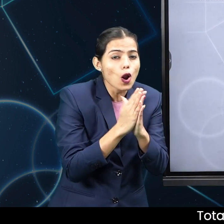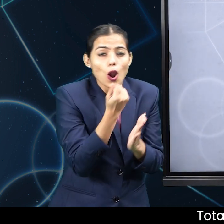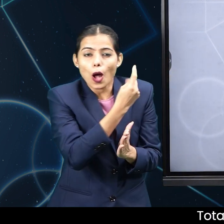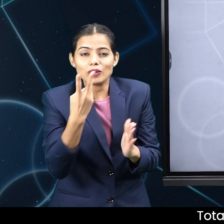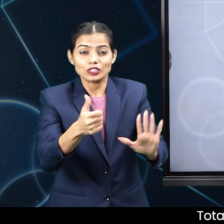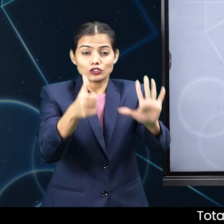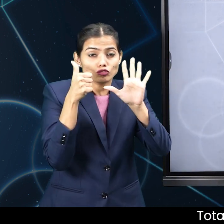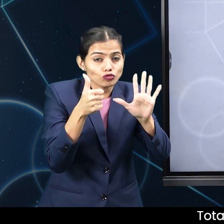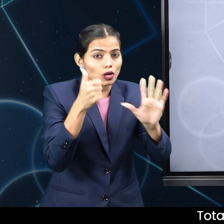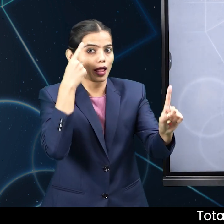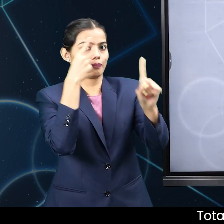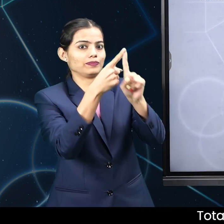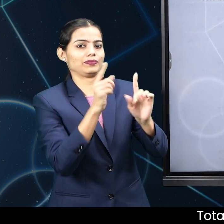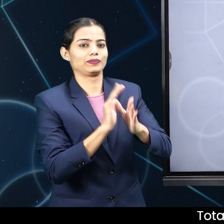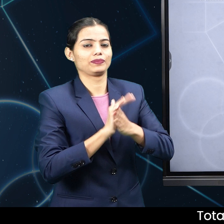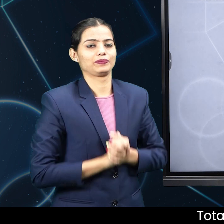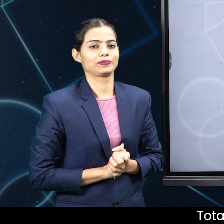Total number of outcomes is equal to 6.